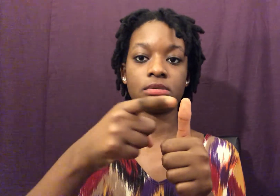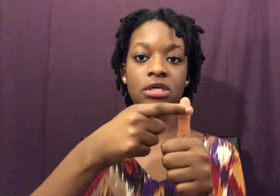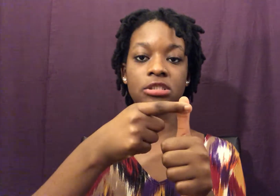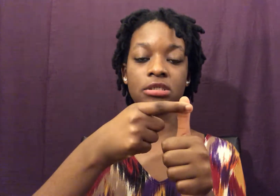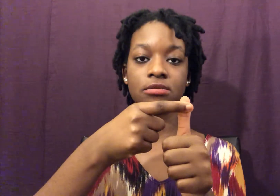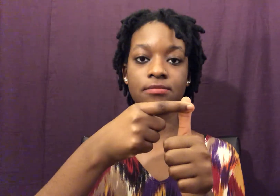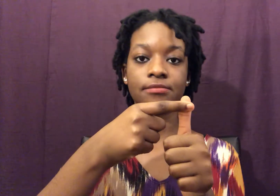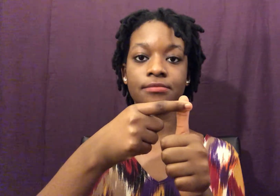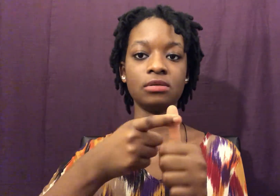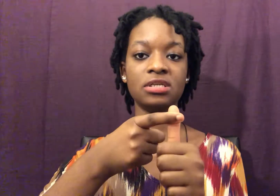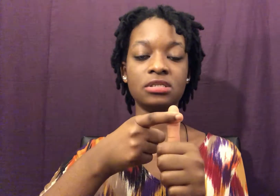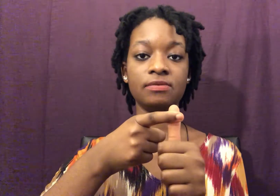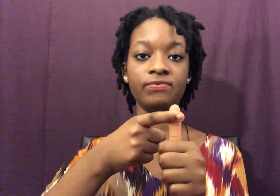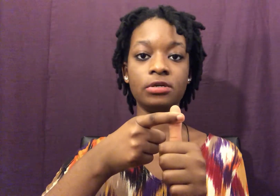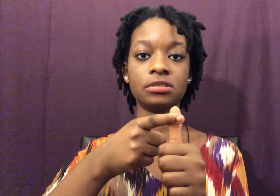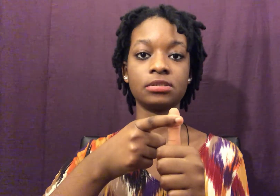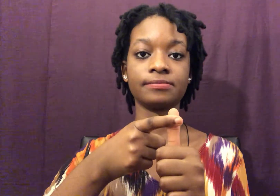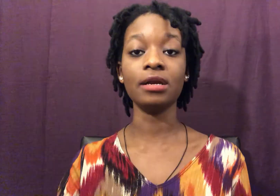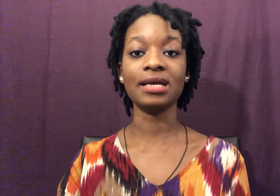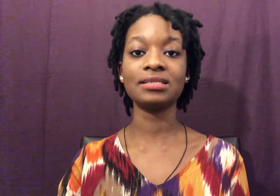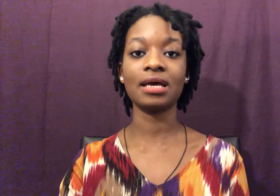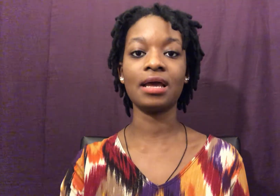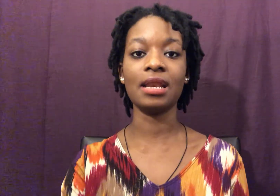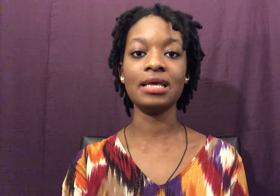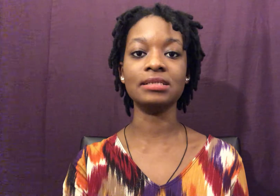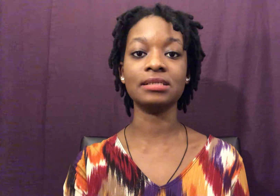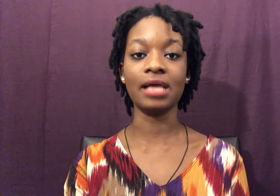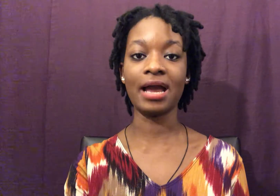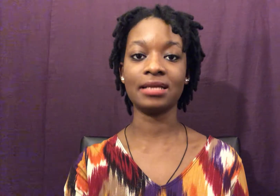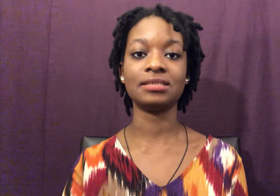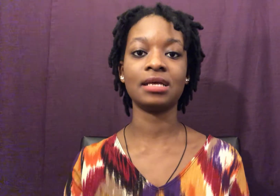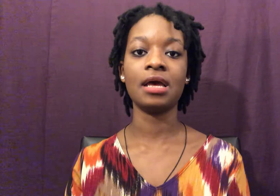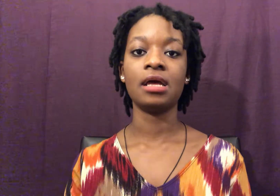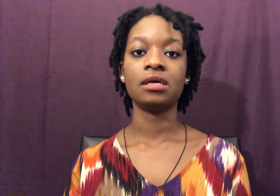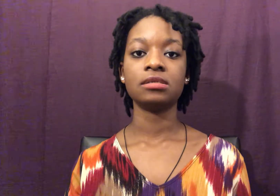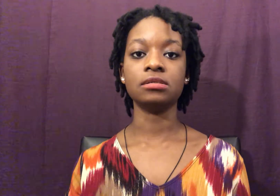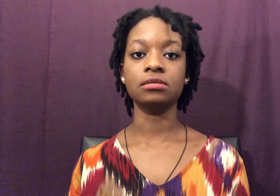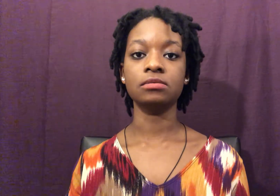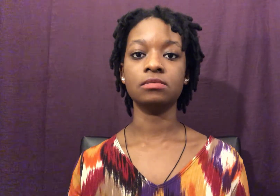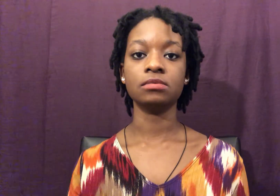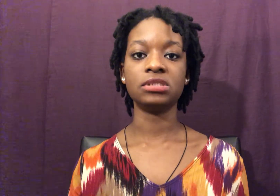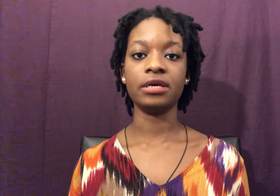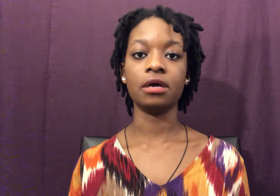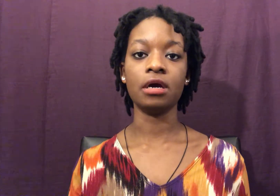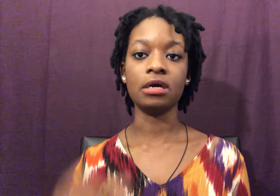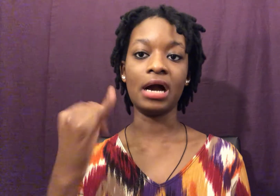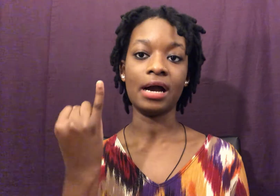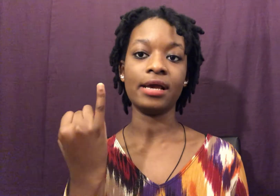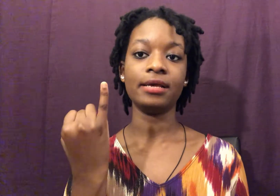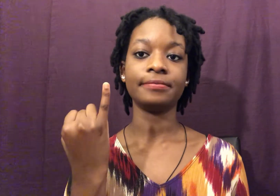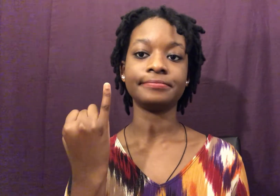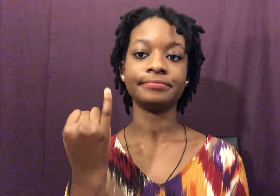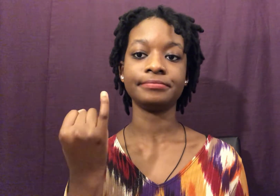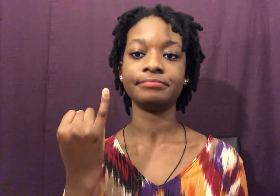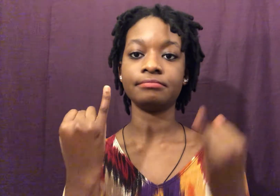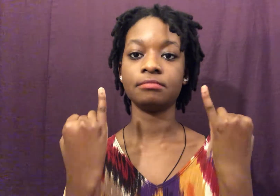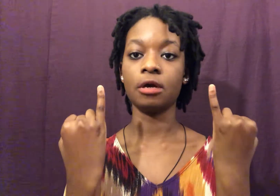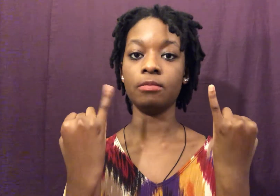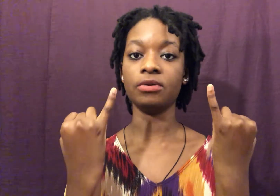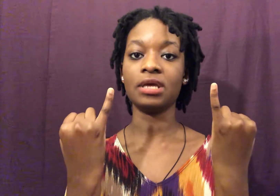touch it. So this is first. Our next sign is last. So take our I on both